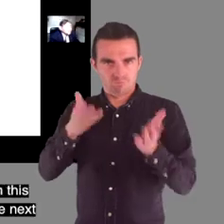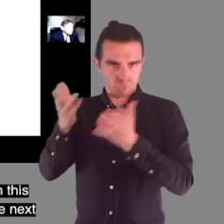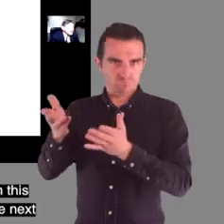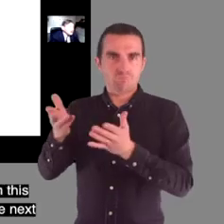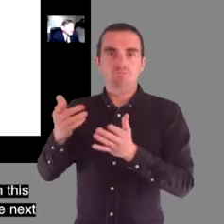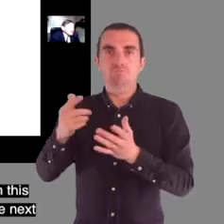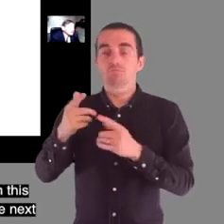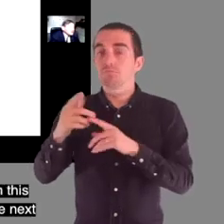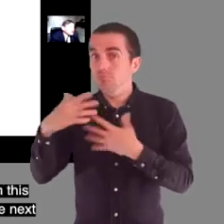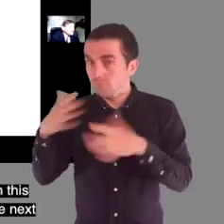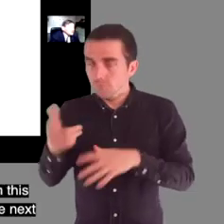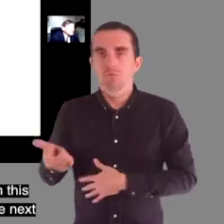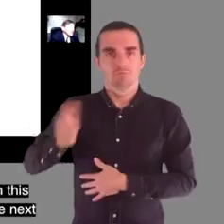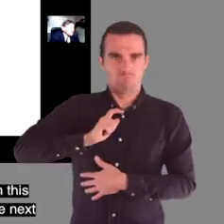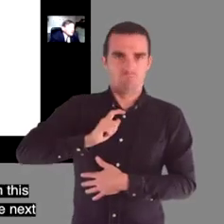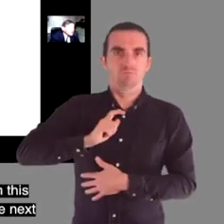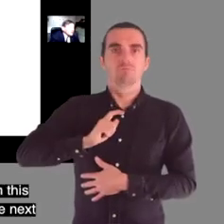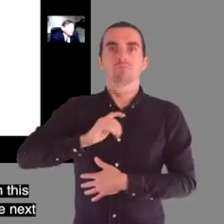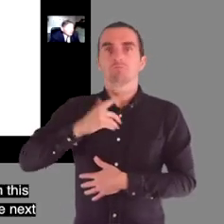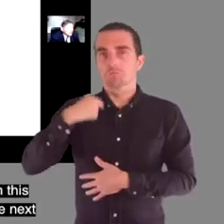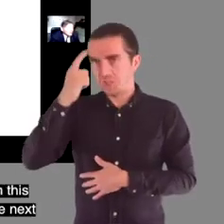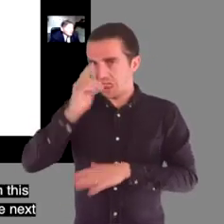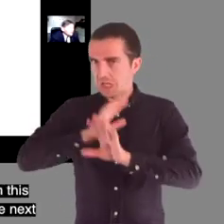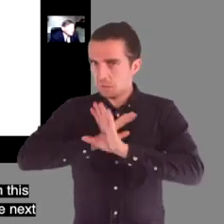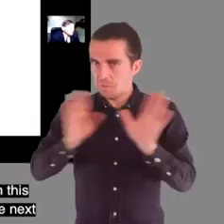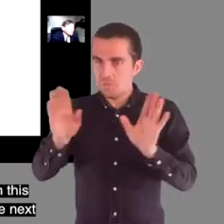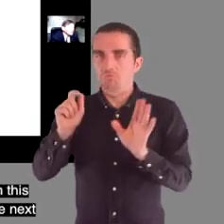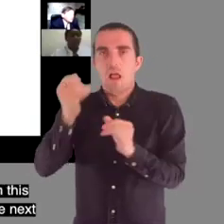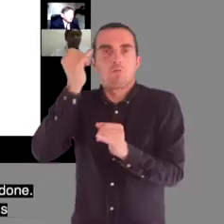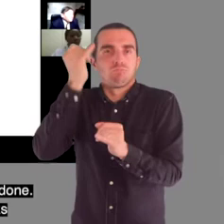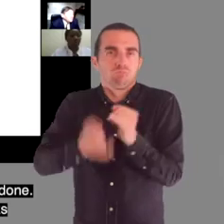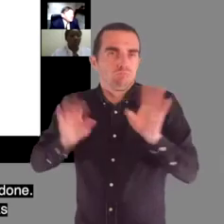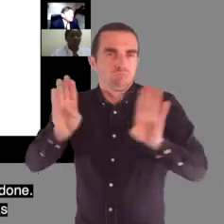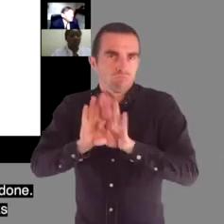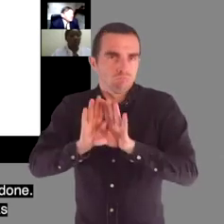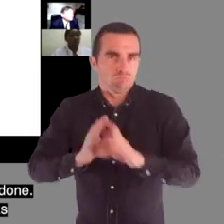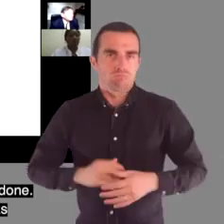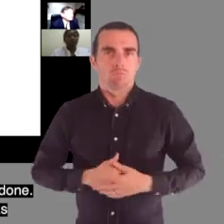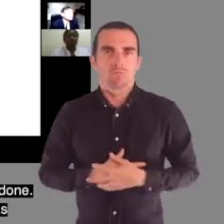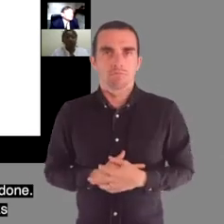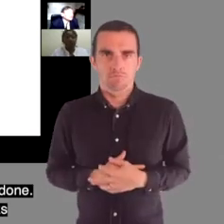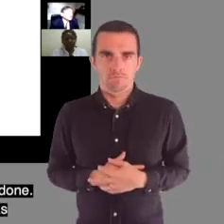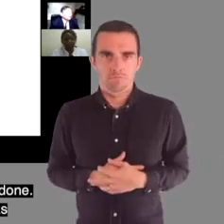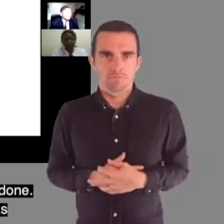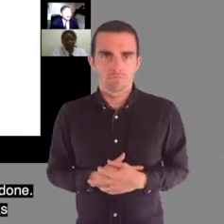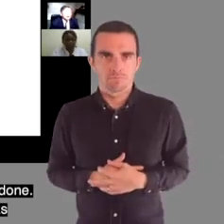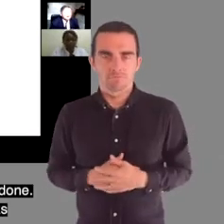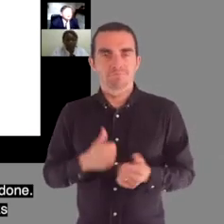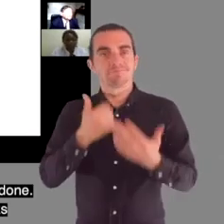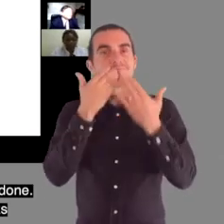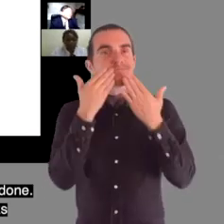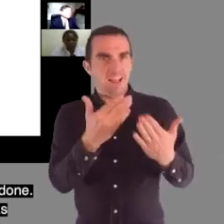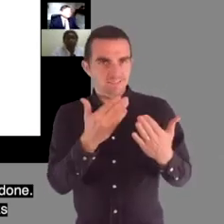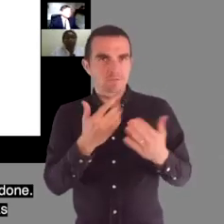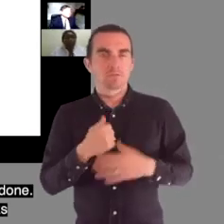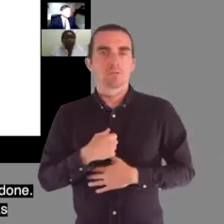Sarah's going to round up on this slide, and I'll round up on the next one, and then I think we've done. Sarah, concluding remarks. Richard.